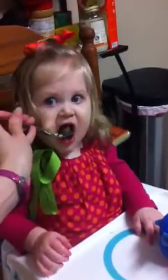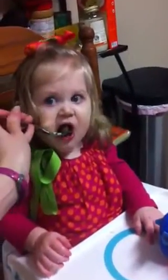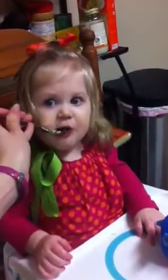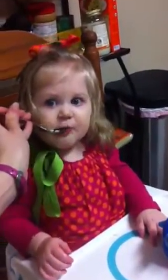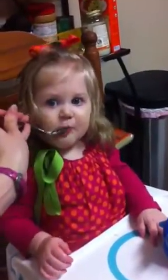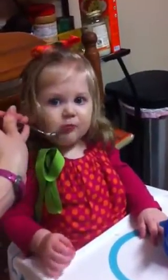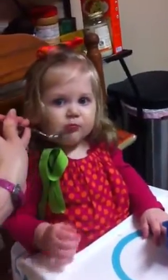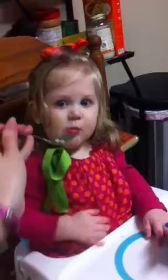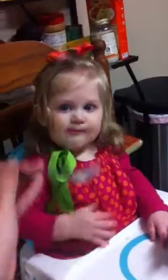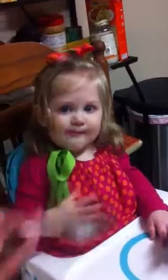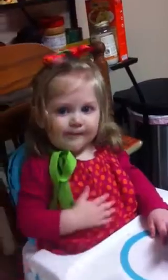Good girl!